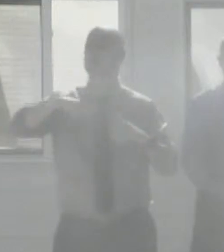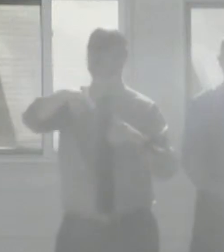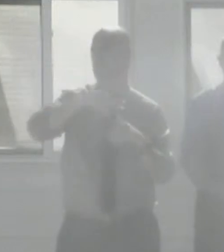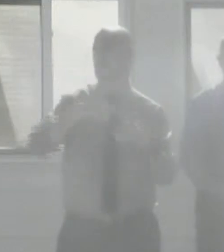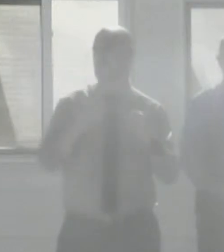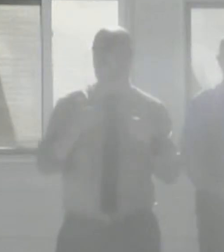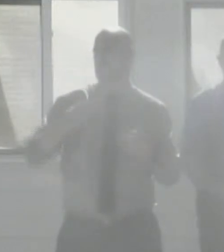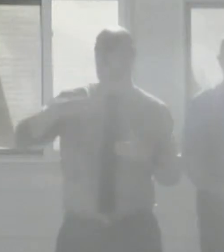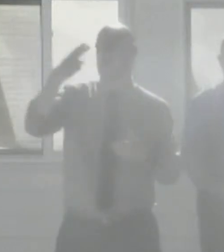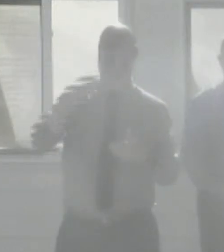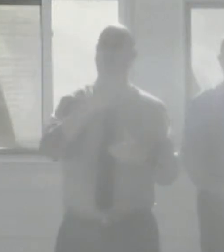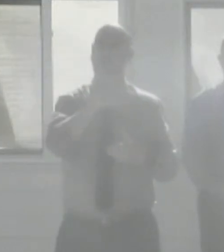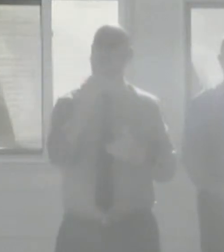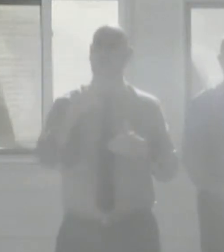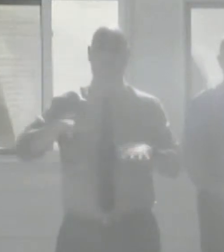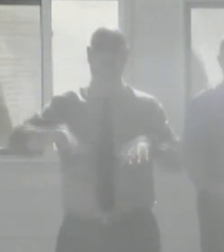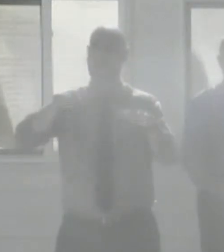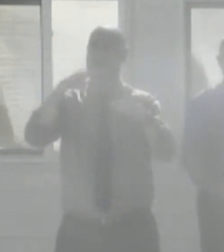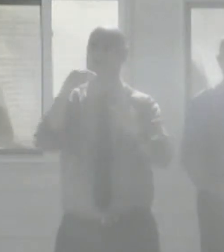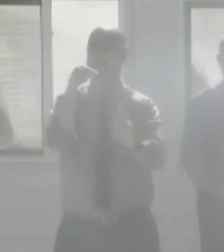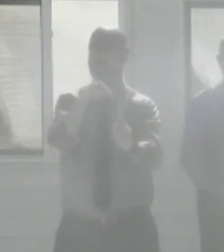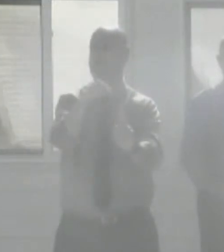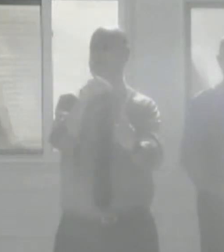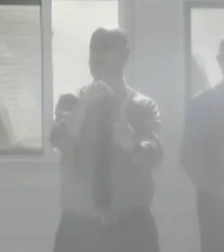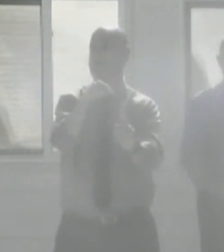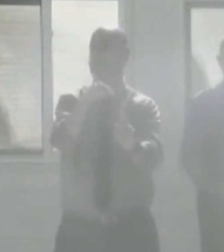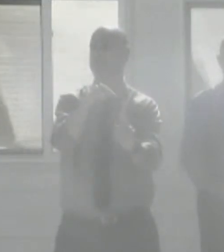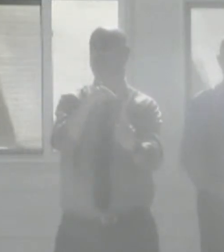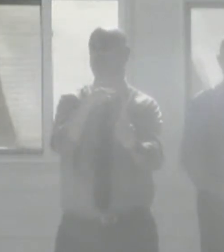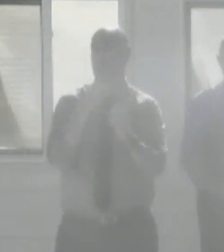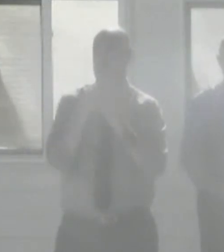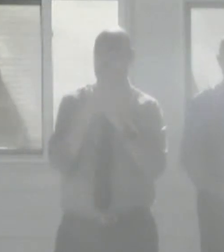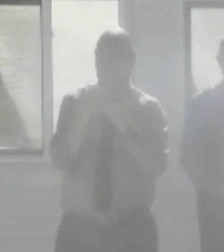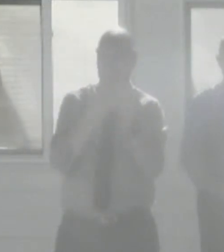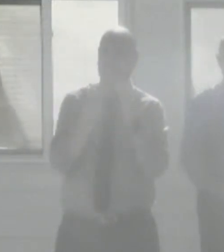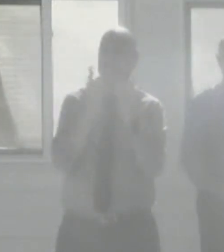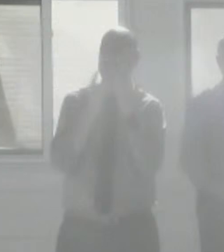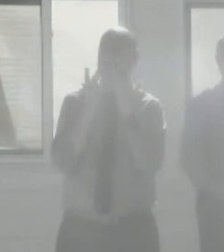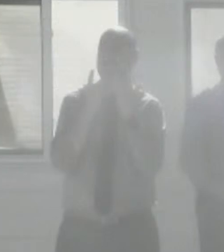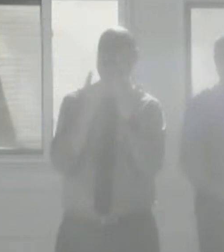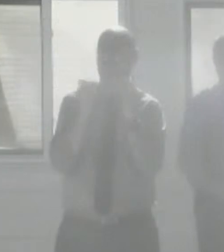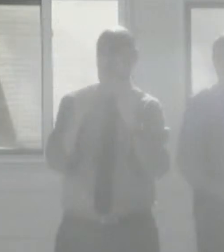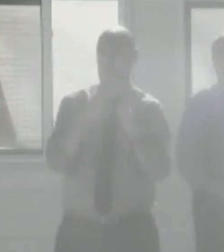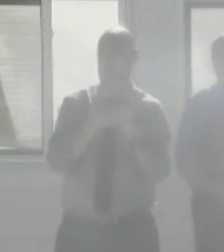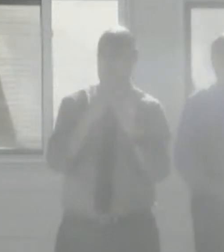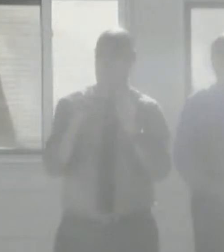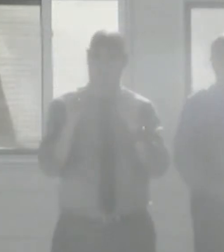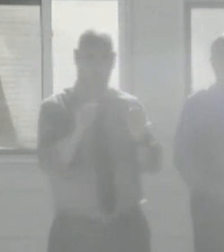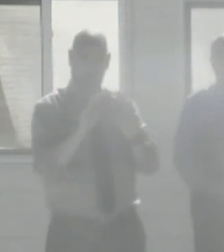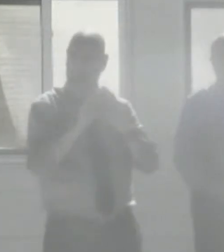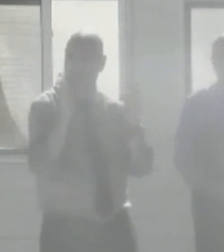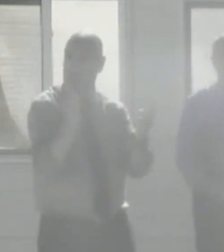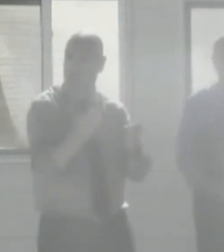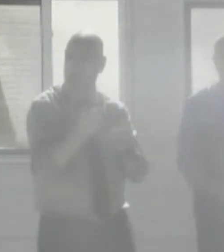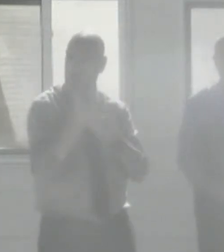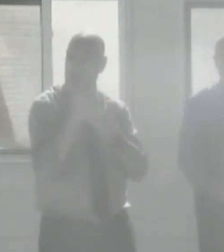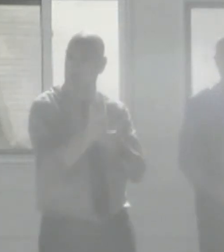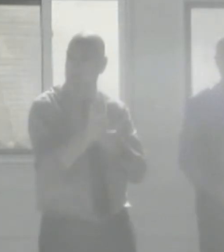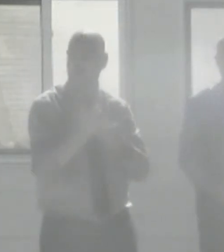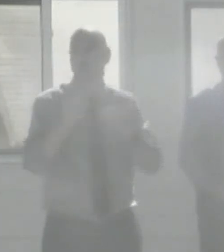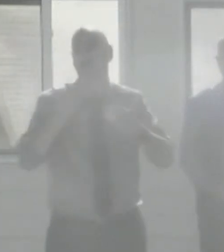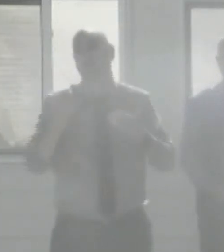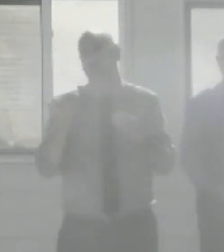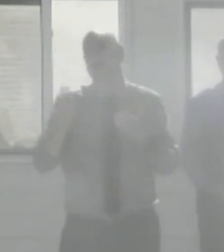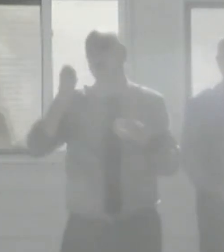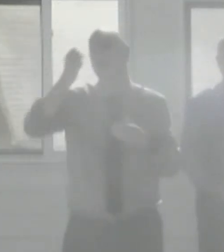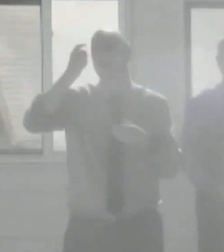and see how it works. This storm came on us a little too quick for us to have necessarily done that, but I do think we're